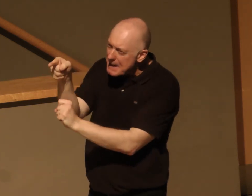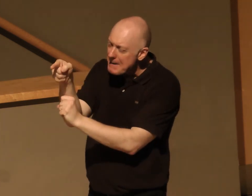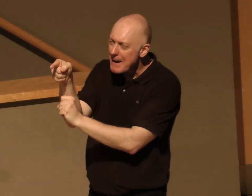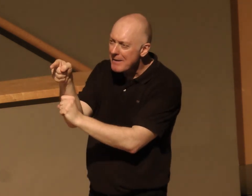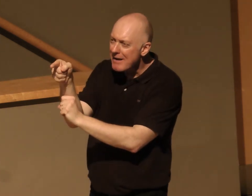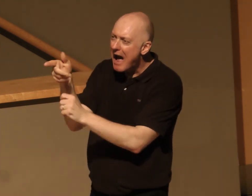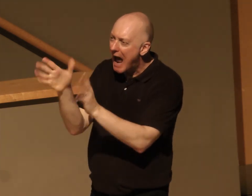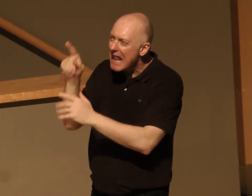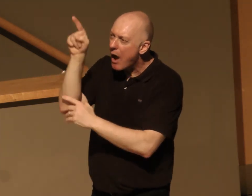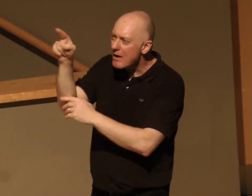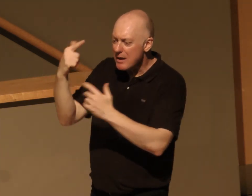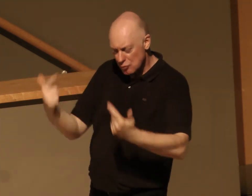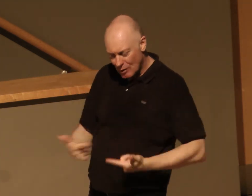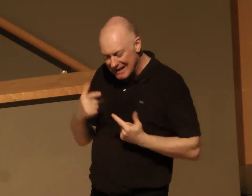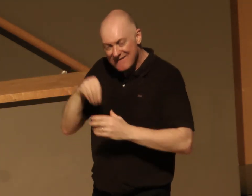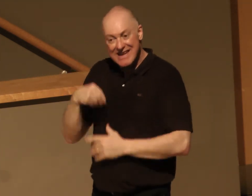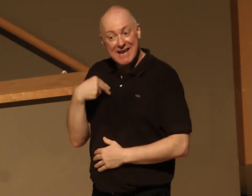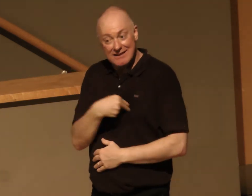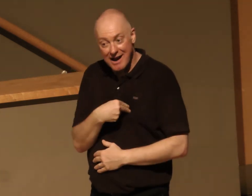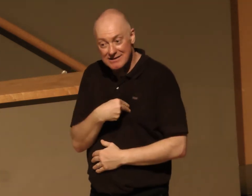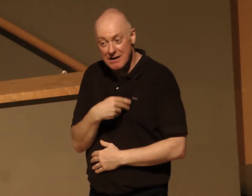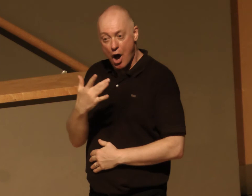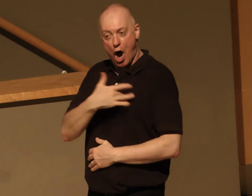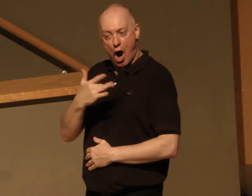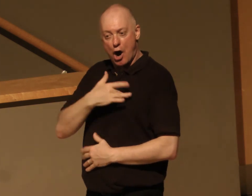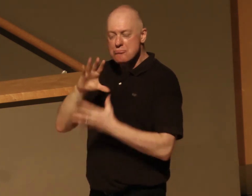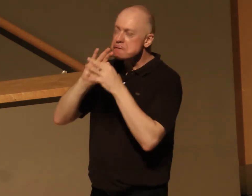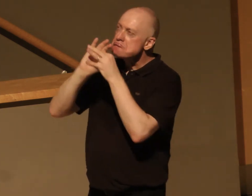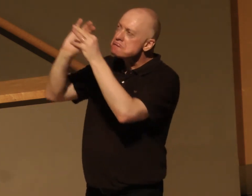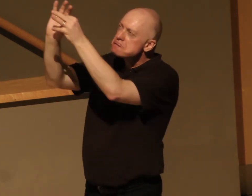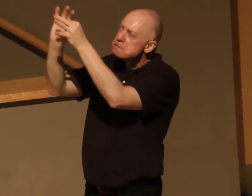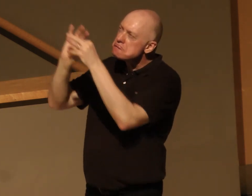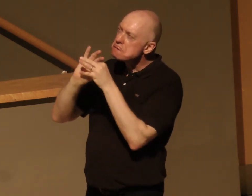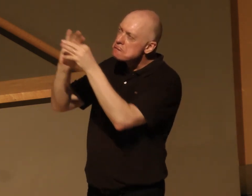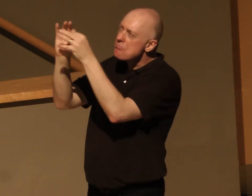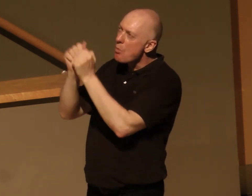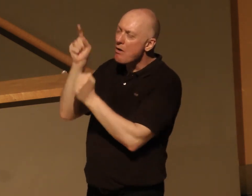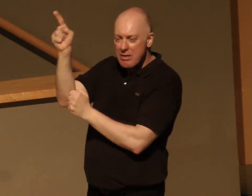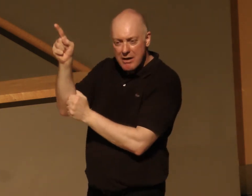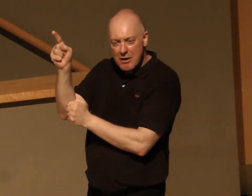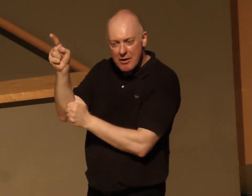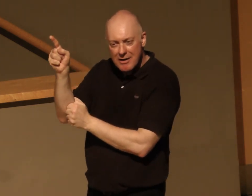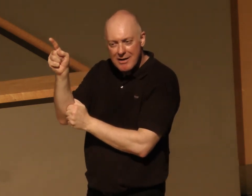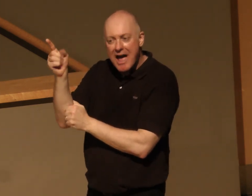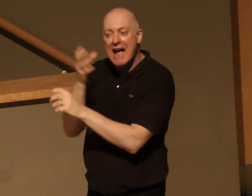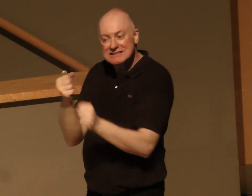To allow him to live within us Unite our hearts to him And to save us Right now